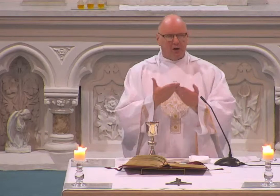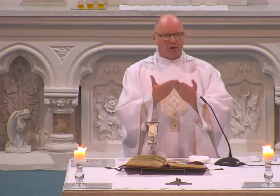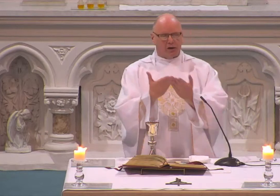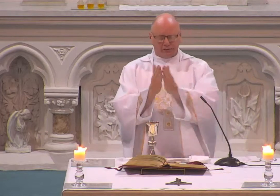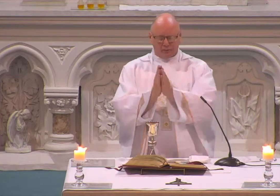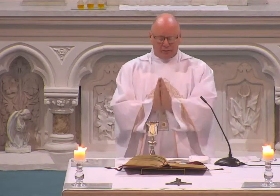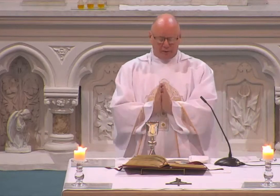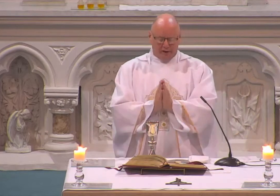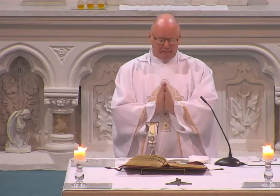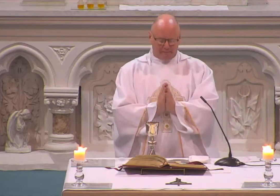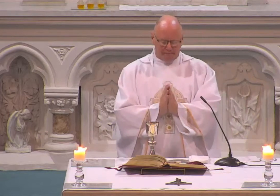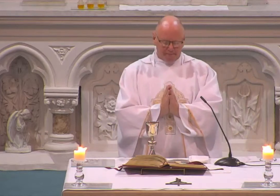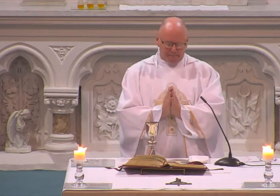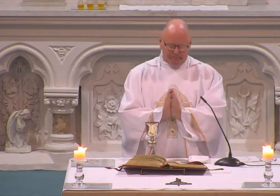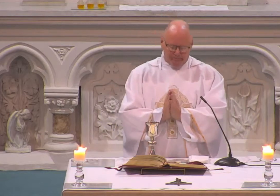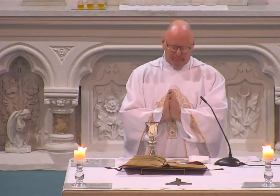Grant, we pray,